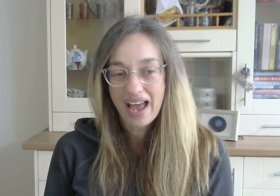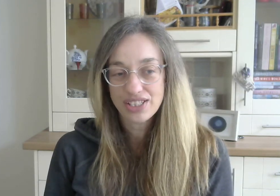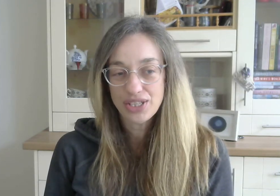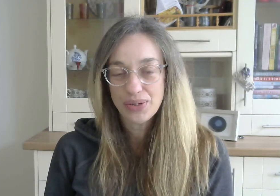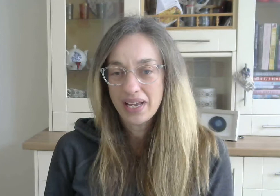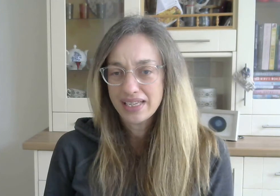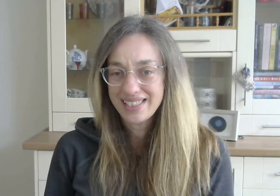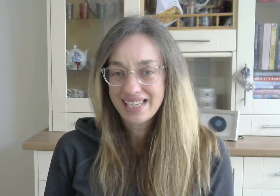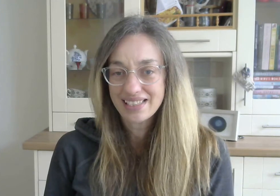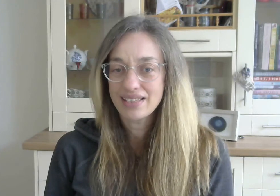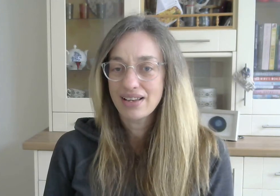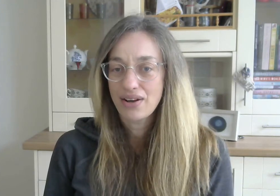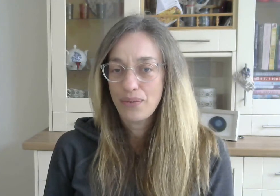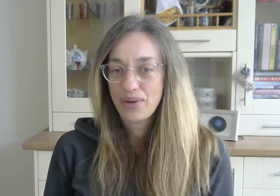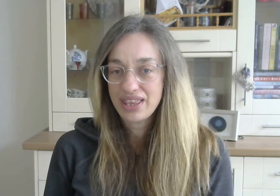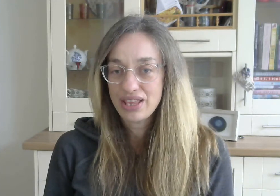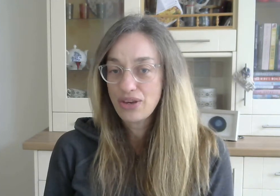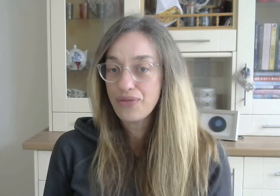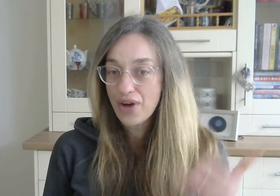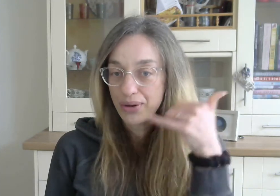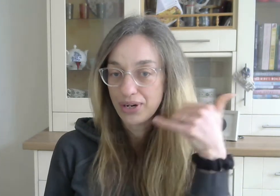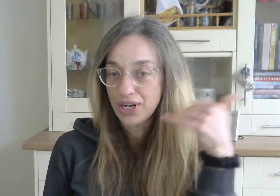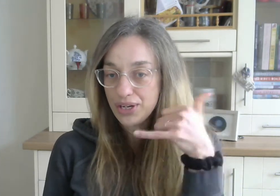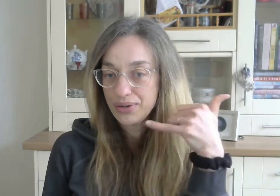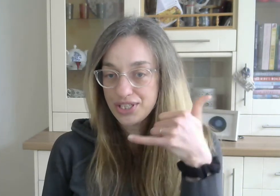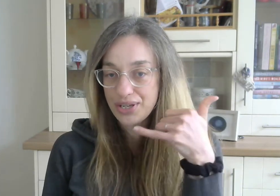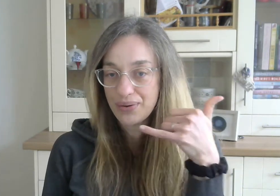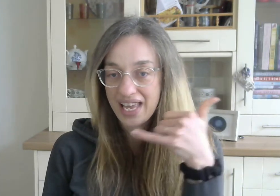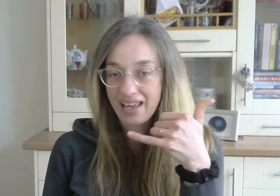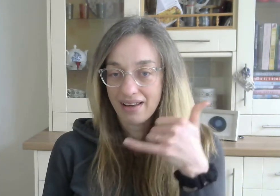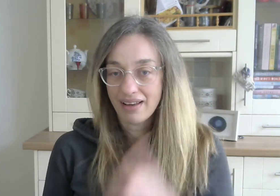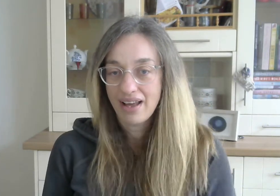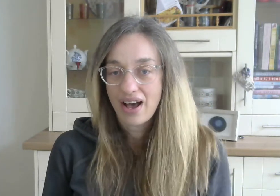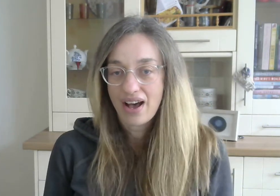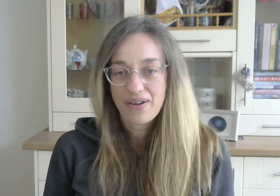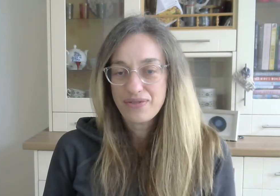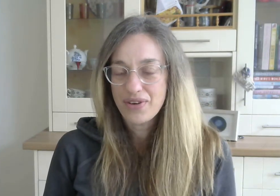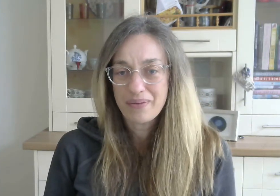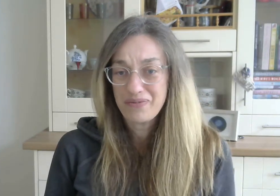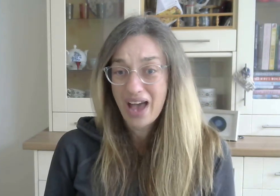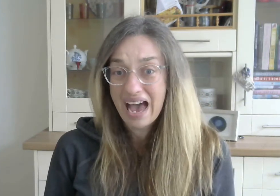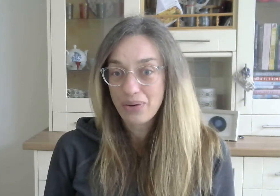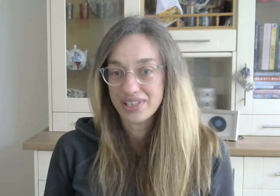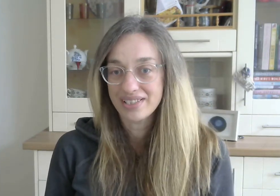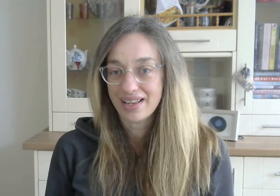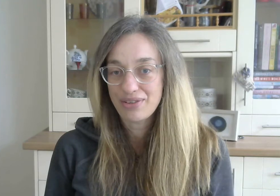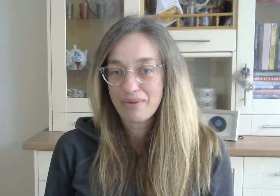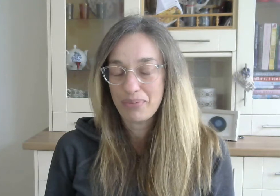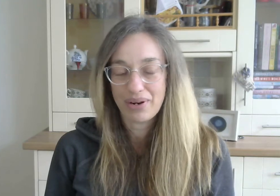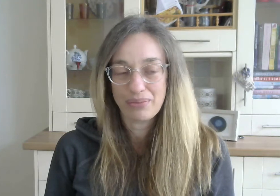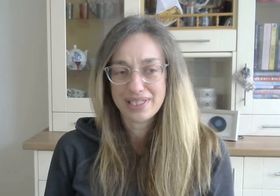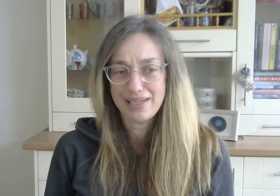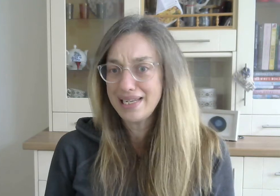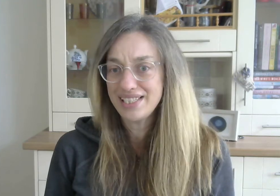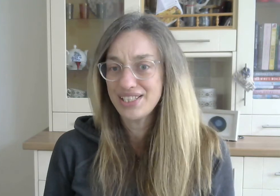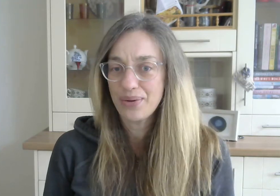to sit with your phone glued to your ear for hours. I can remember it was at least